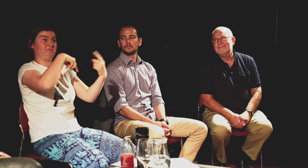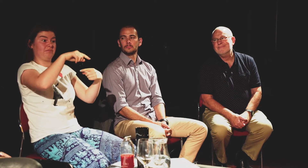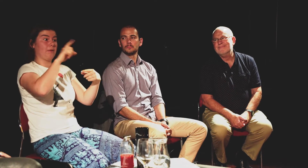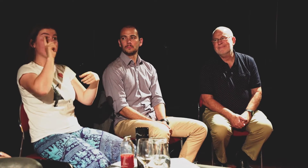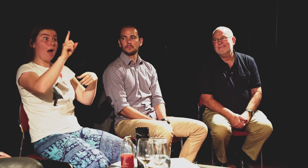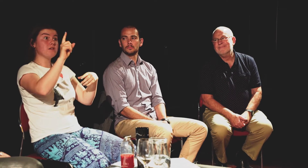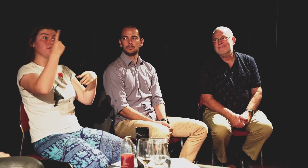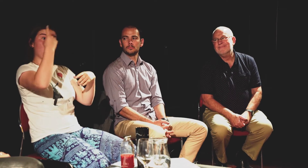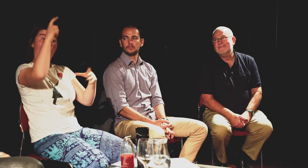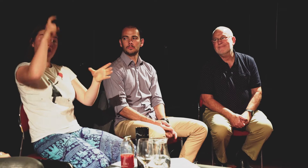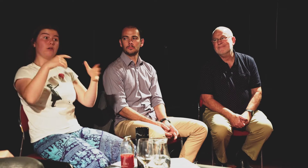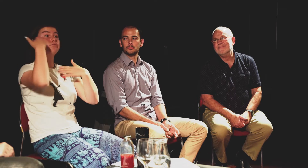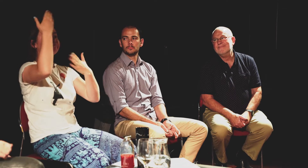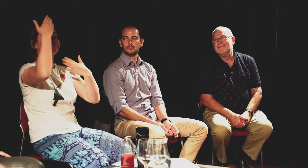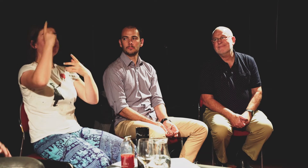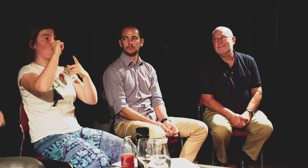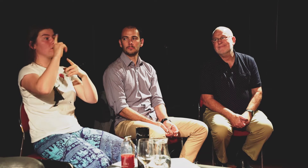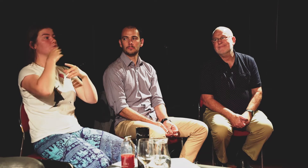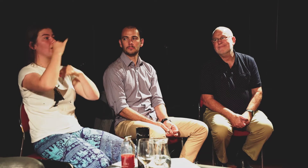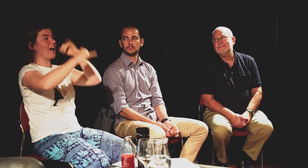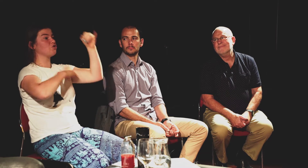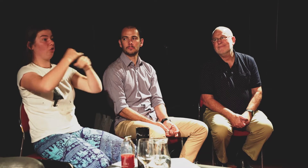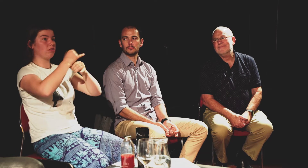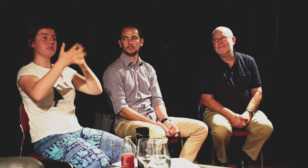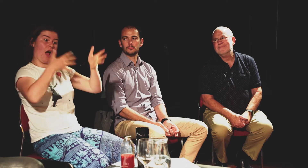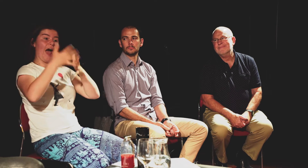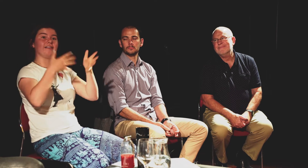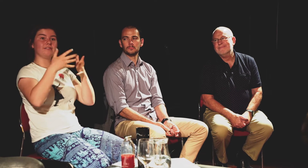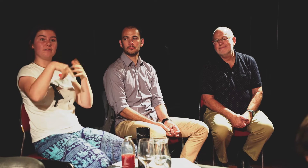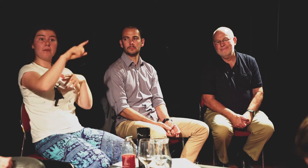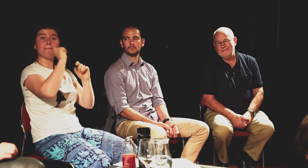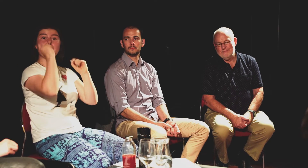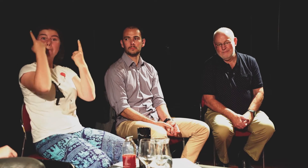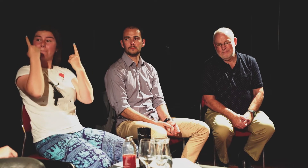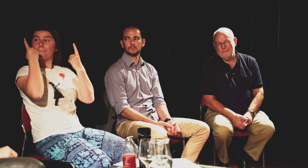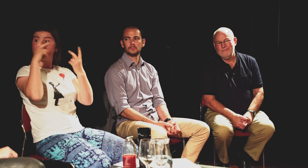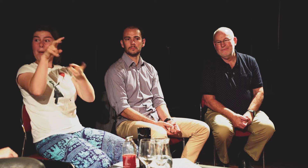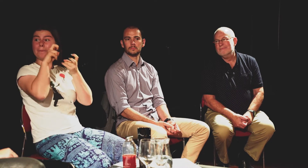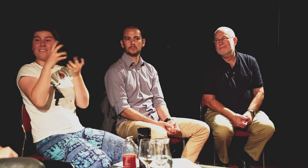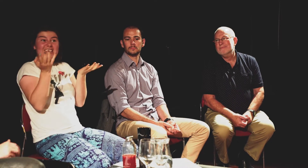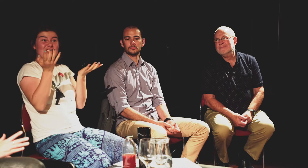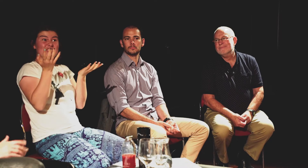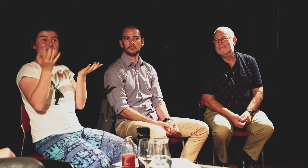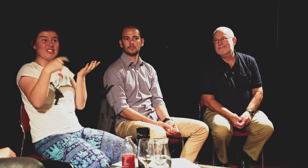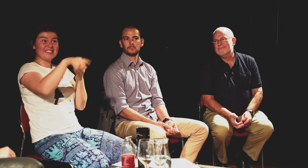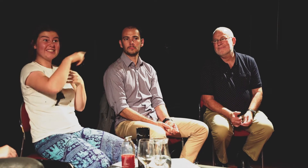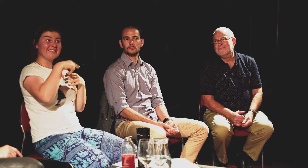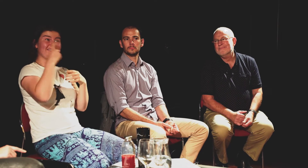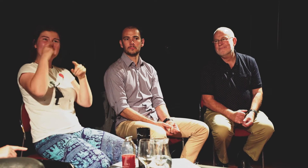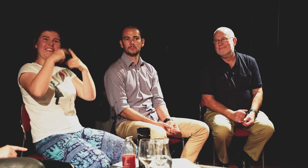So nobody had the same sign language. One person was presenting there using international sign language, and we all understood it. All of